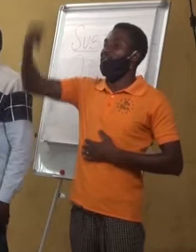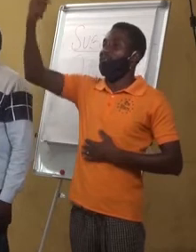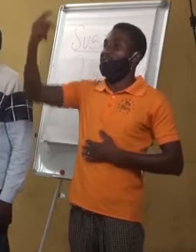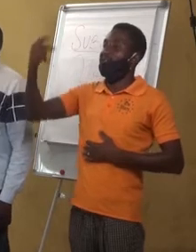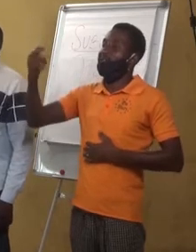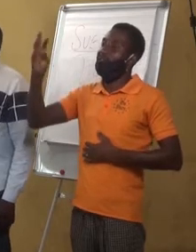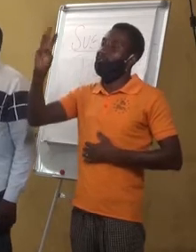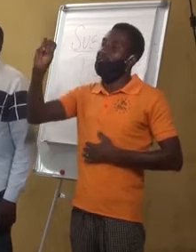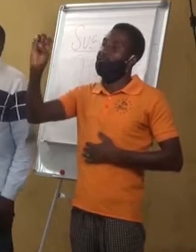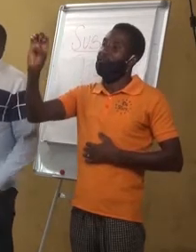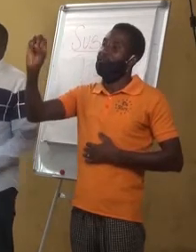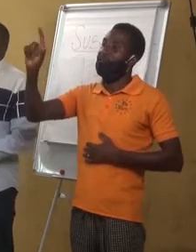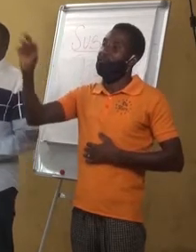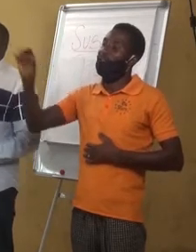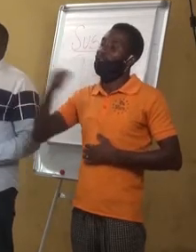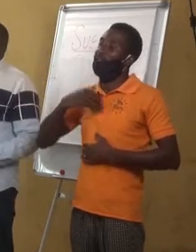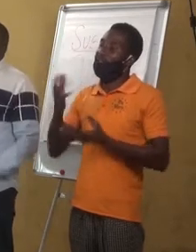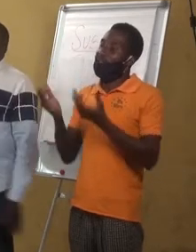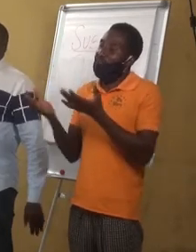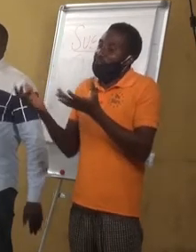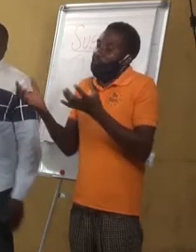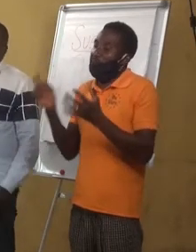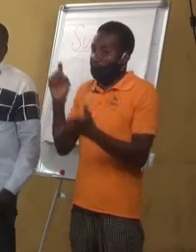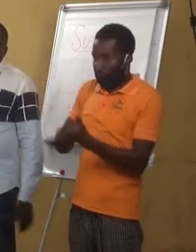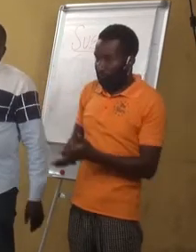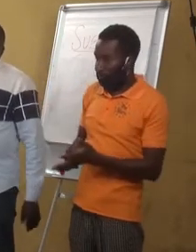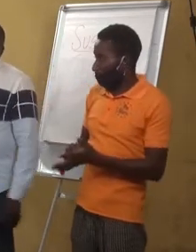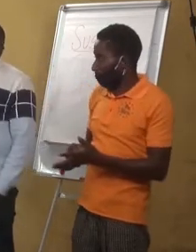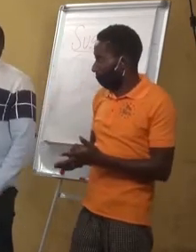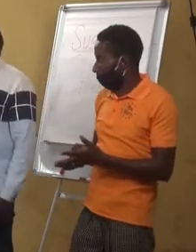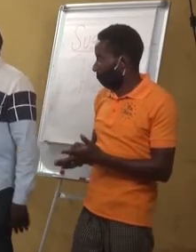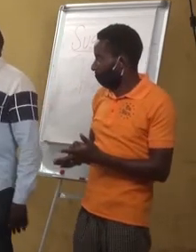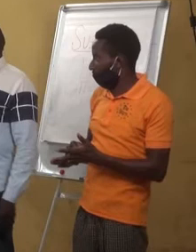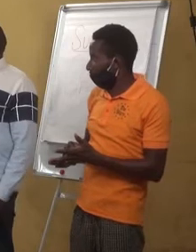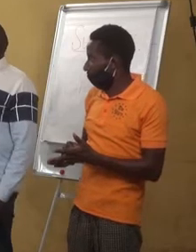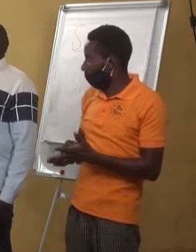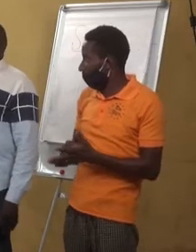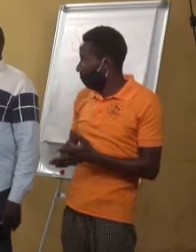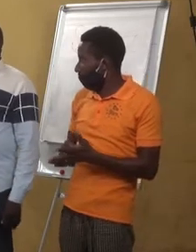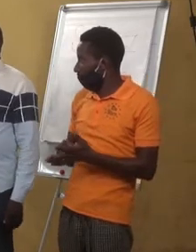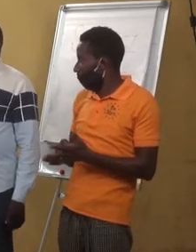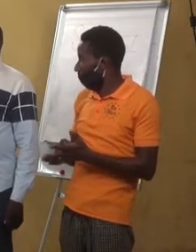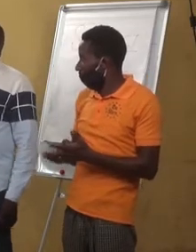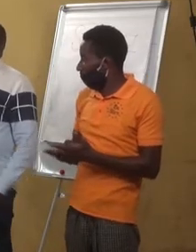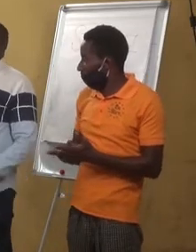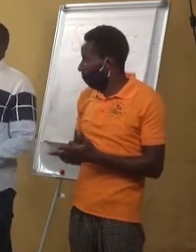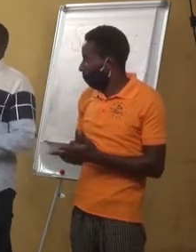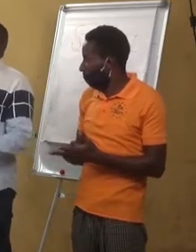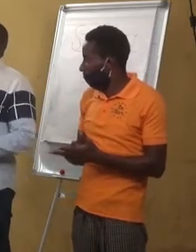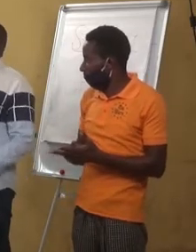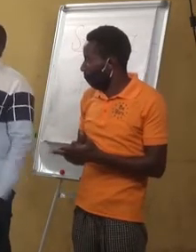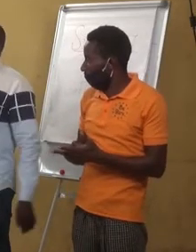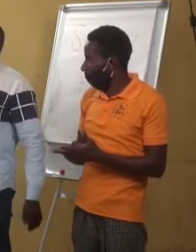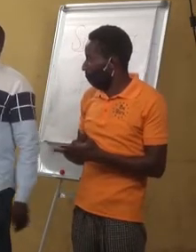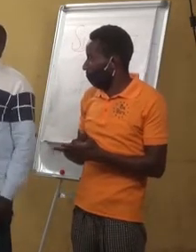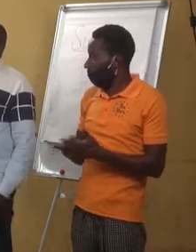and boiling point because of the delocalized electron moving around. Their melting point and the interaction between the